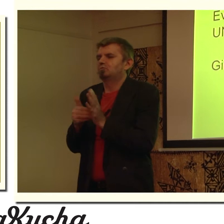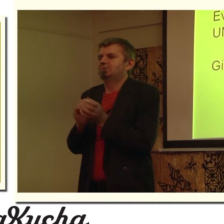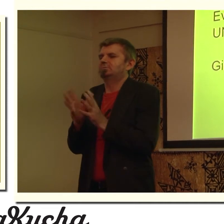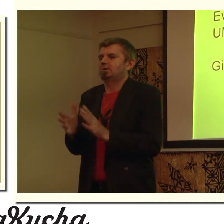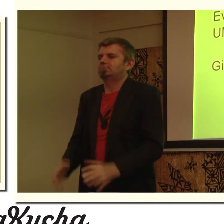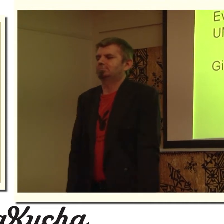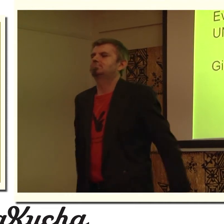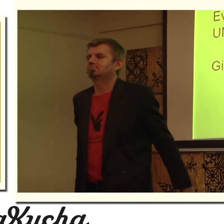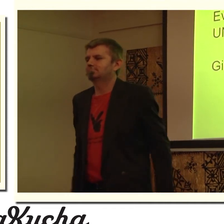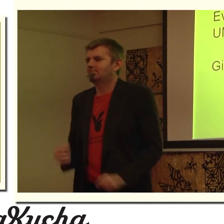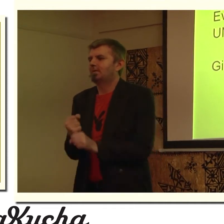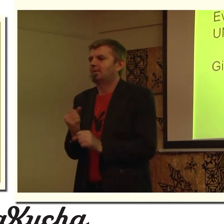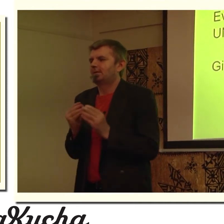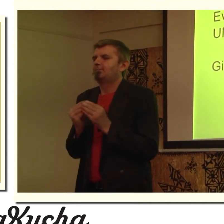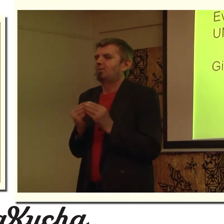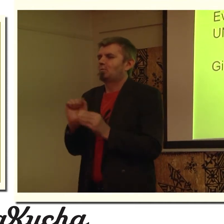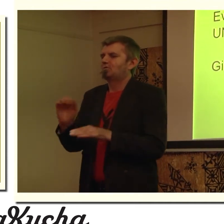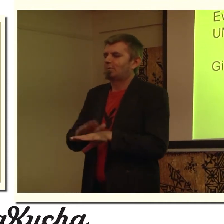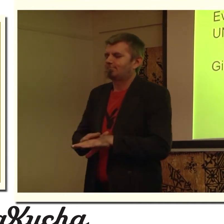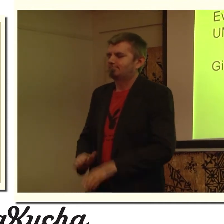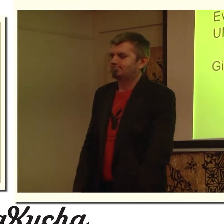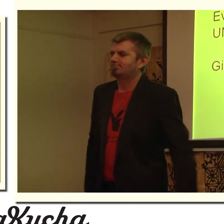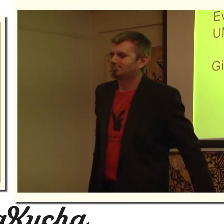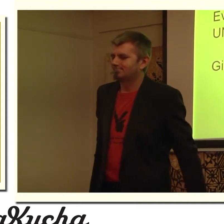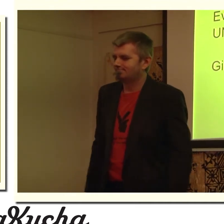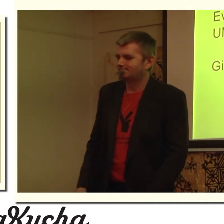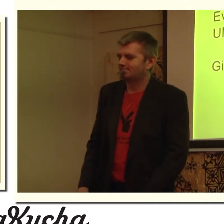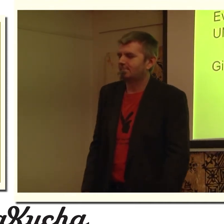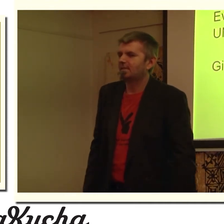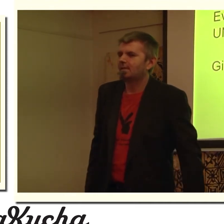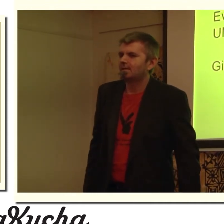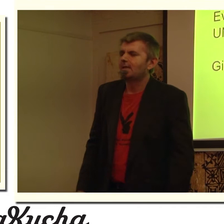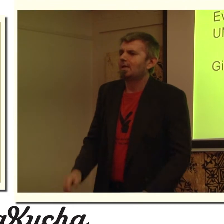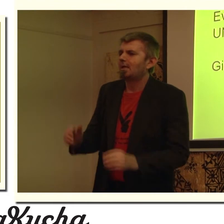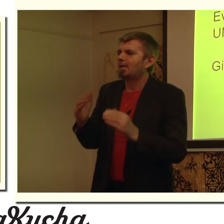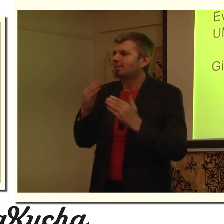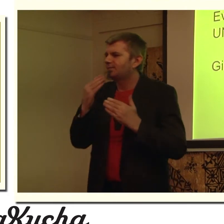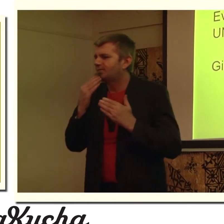get involved, give it a go, give sign language a go. It's a very valuable time.